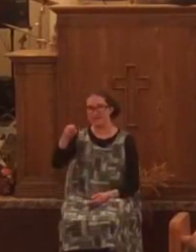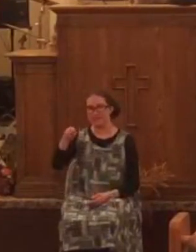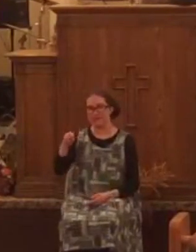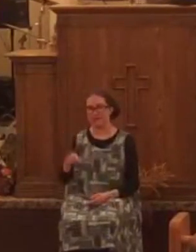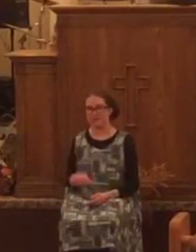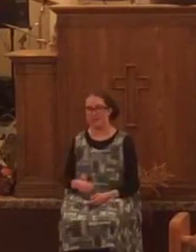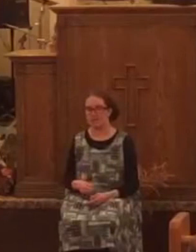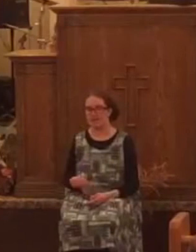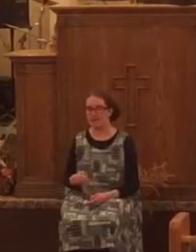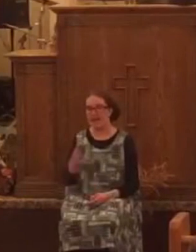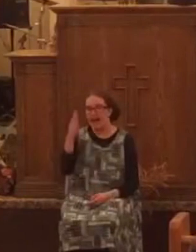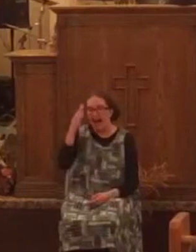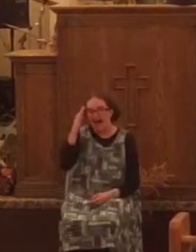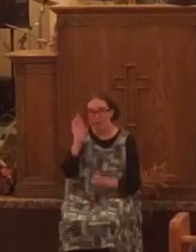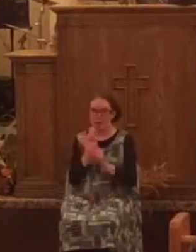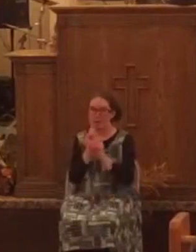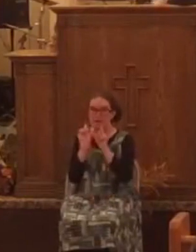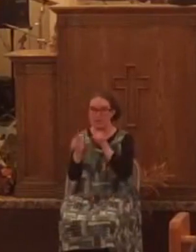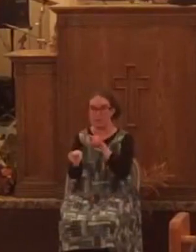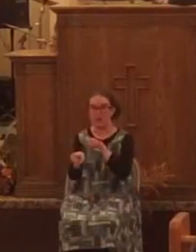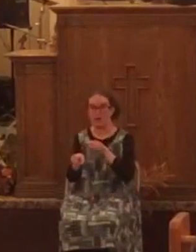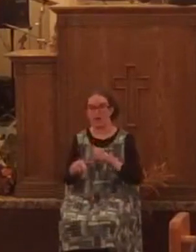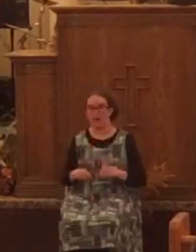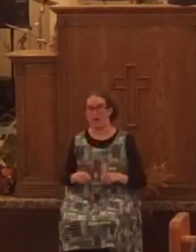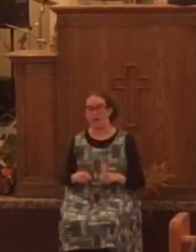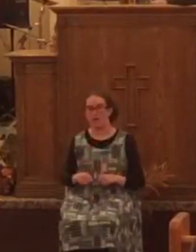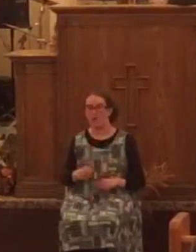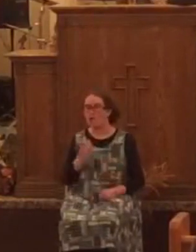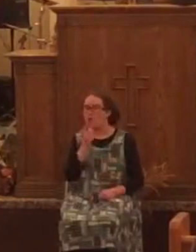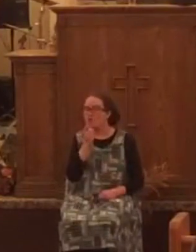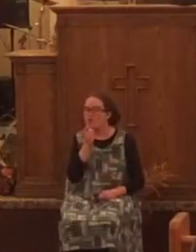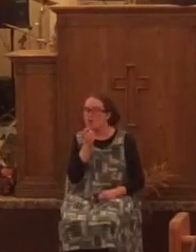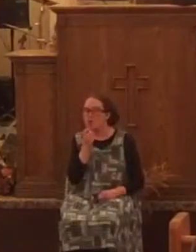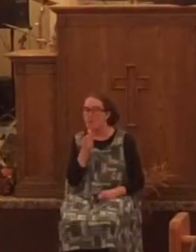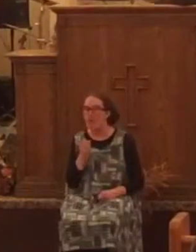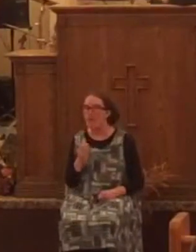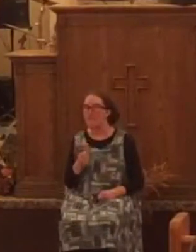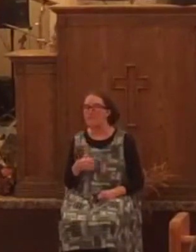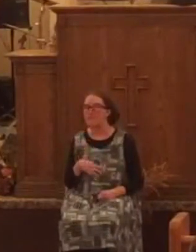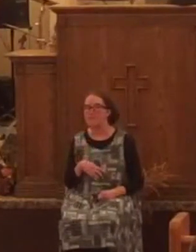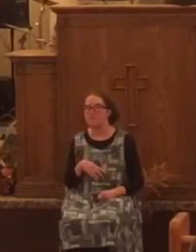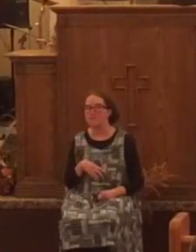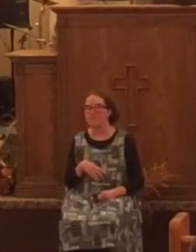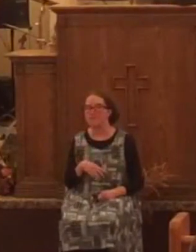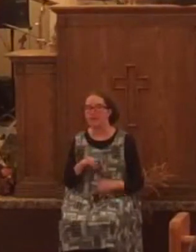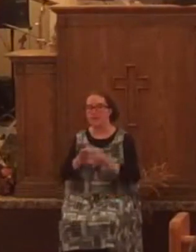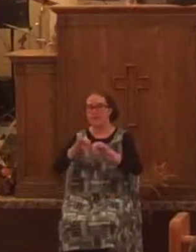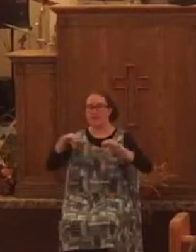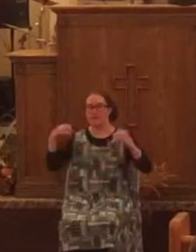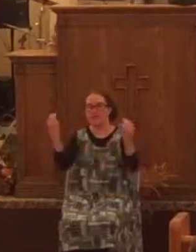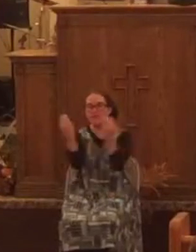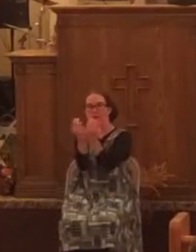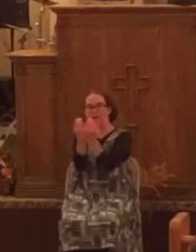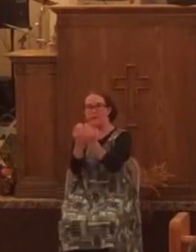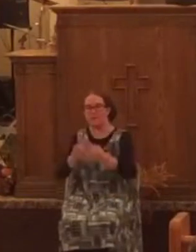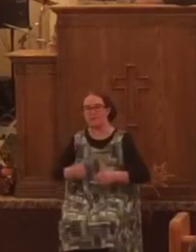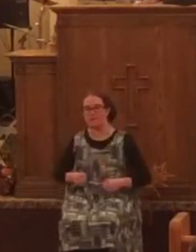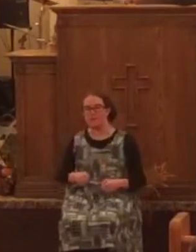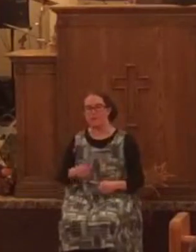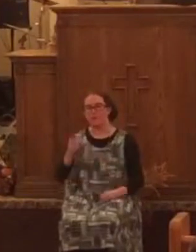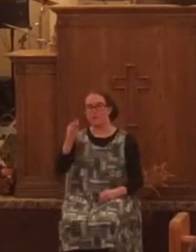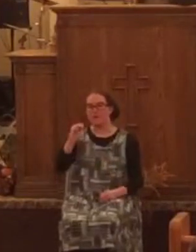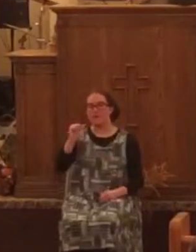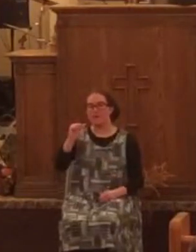going, well, I know that answer. Hey man, who's it gonna be? And hey man, out in the crowd there was